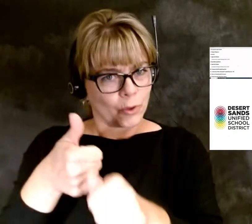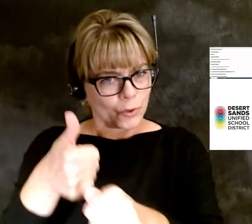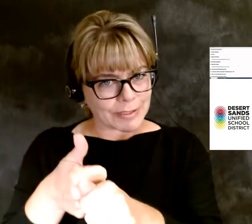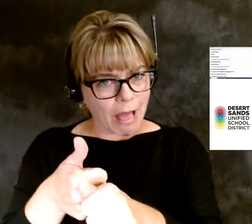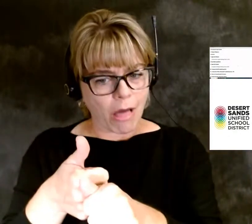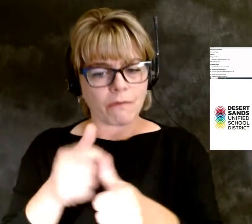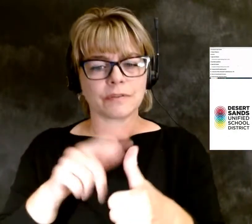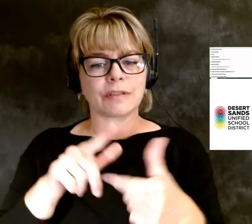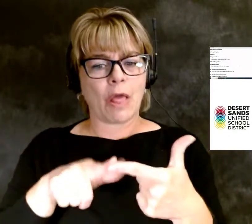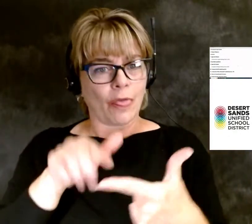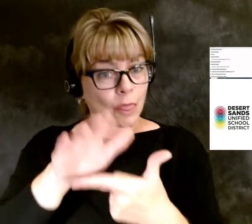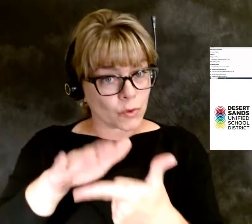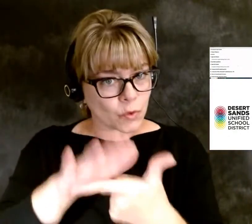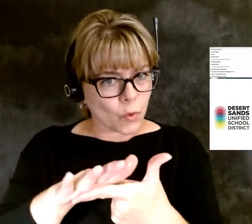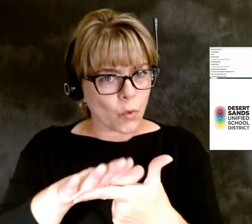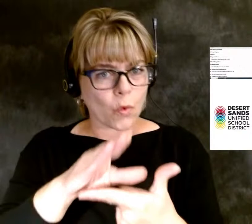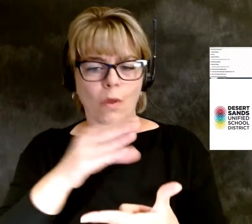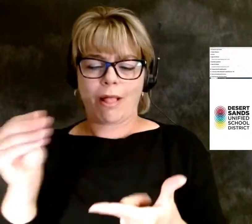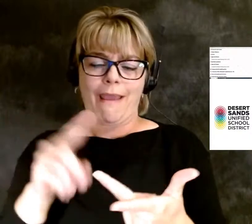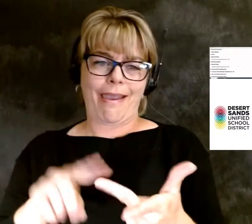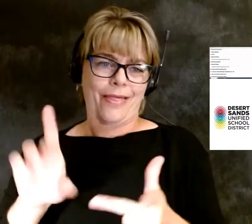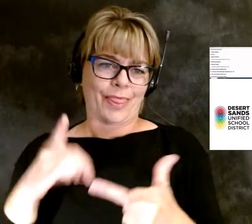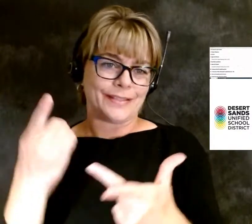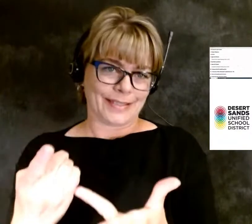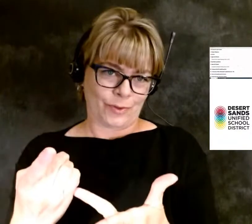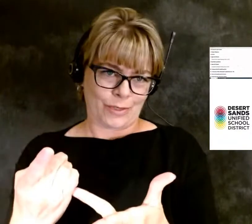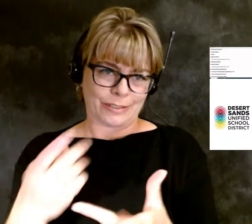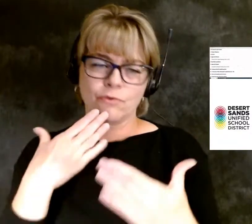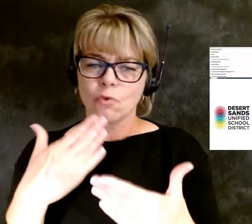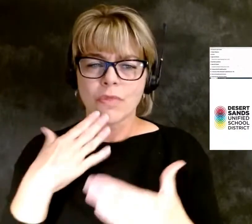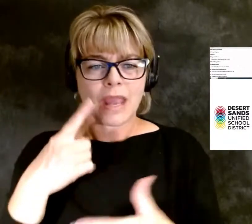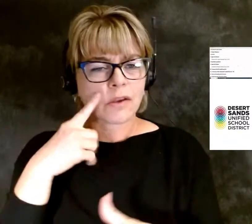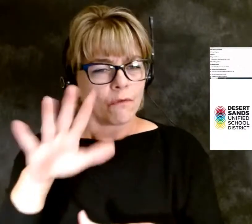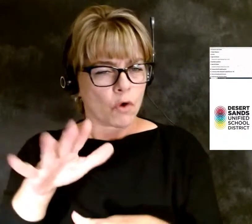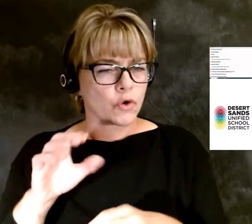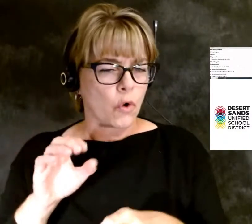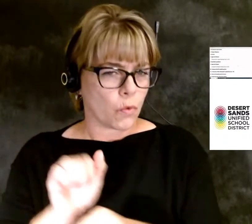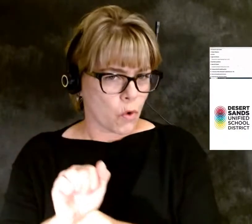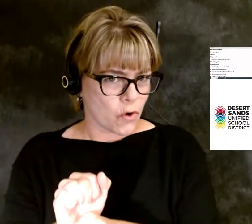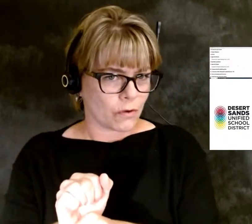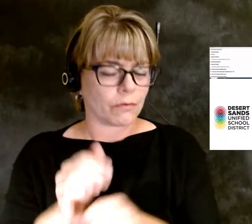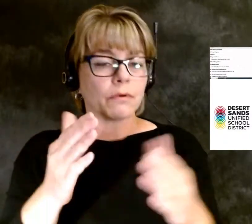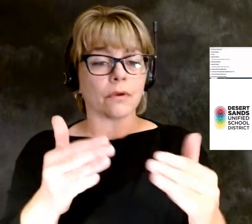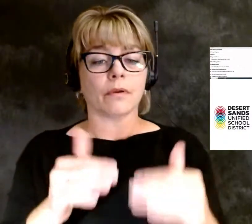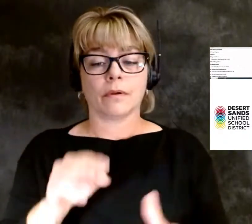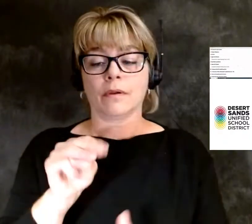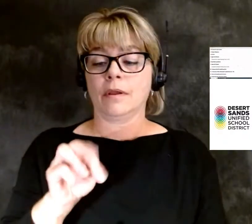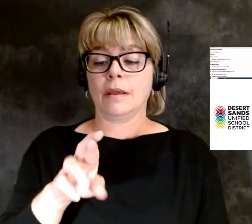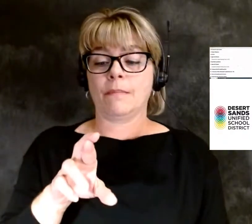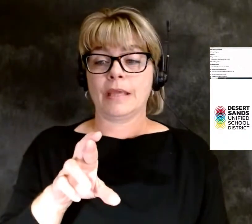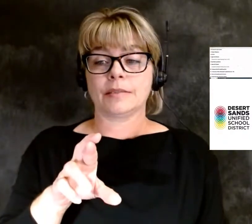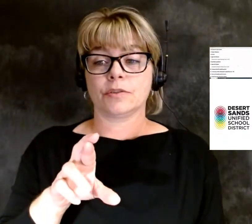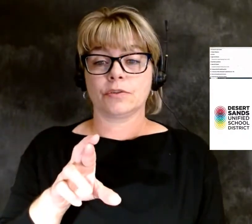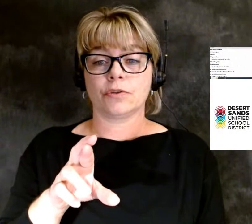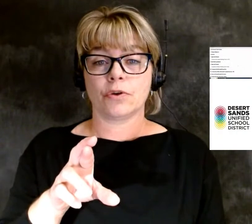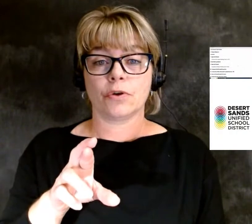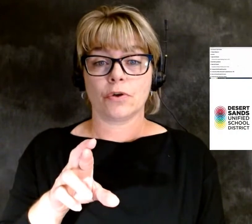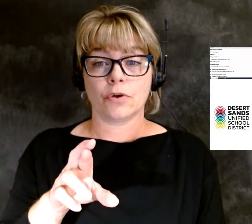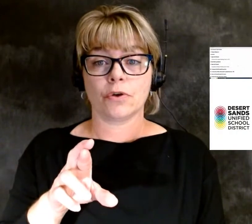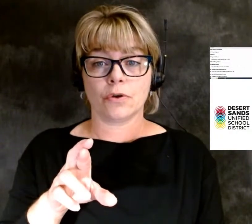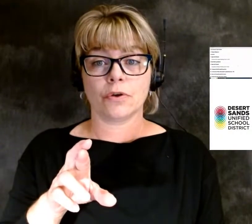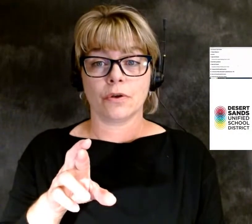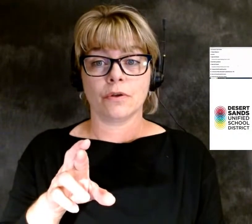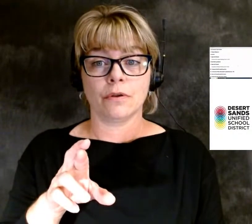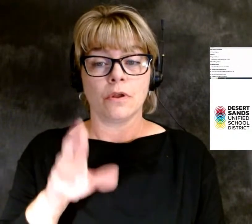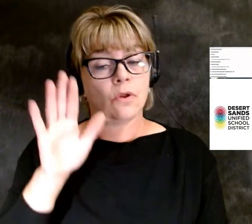a whole. So thank you for that. And Mr. Ceja, great stuff that you're doing, but you know, I've